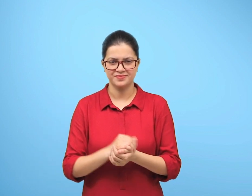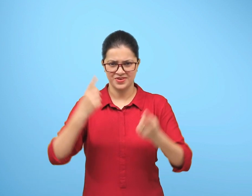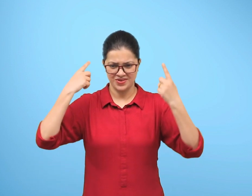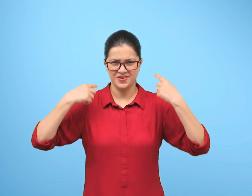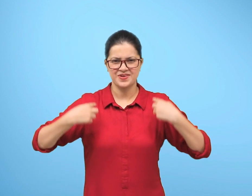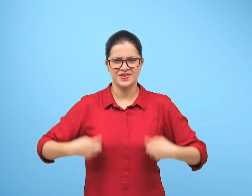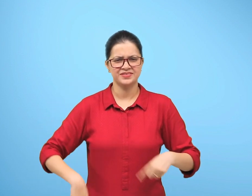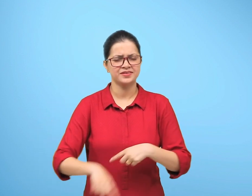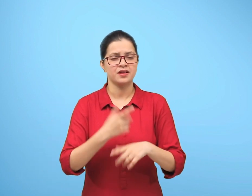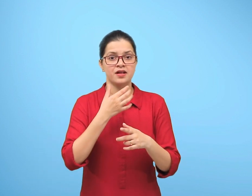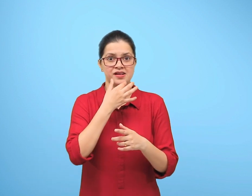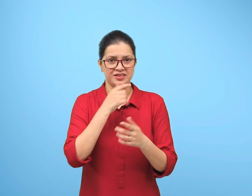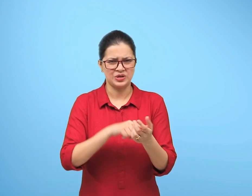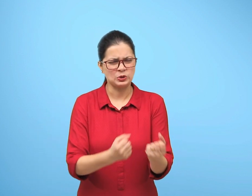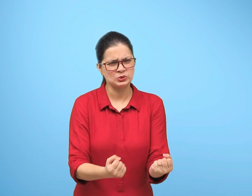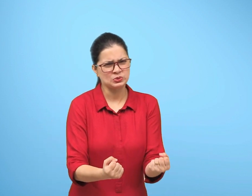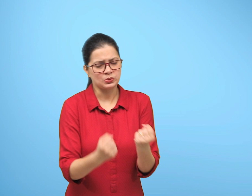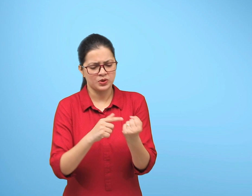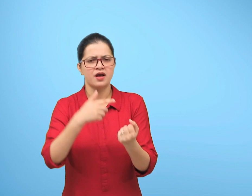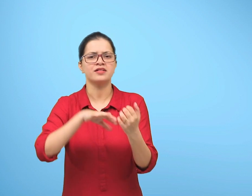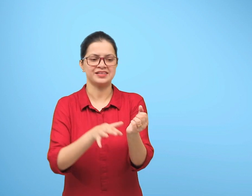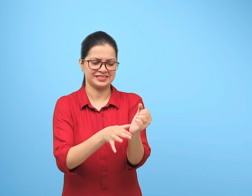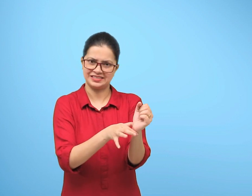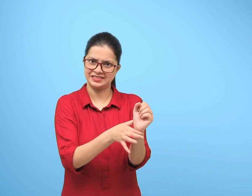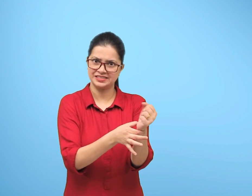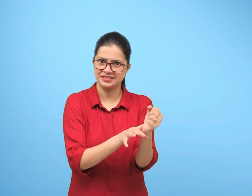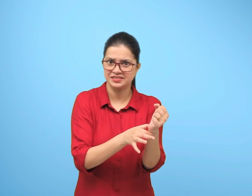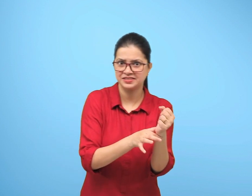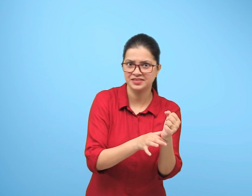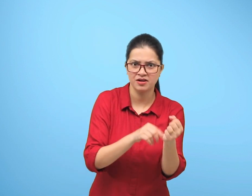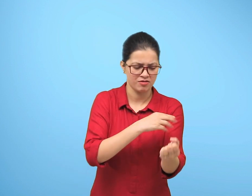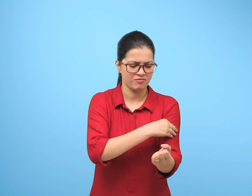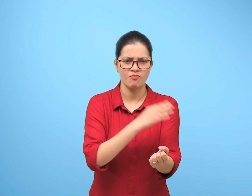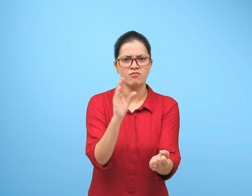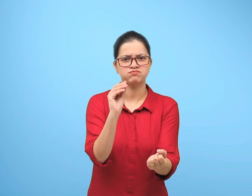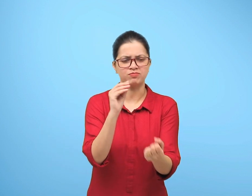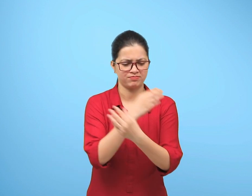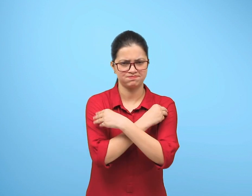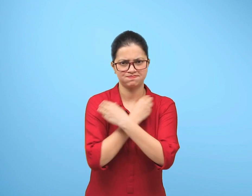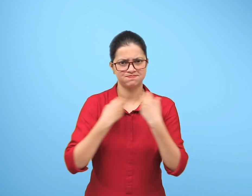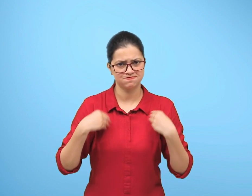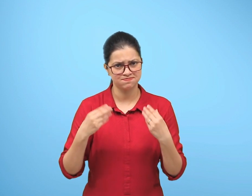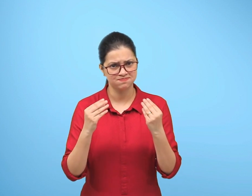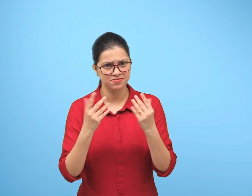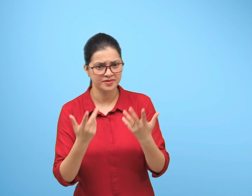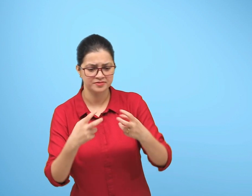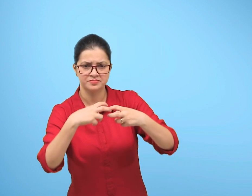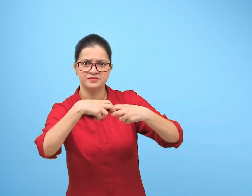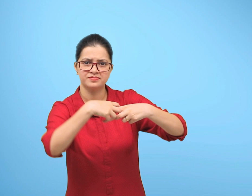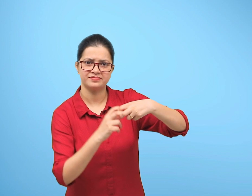Healthy bones, muscles, joints and cartilages are needed by the body for all these